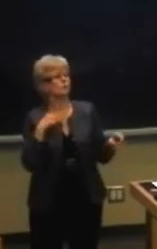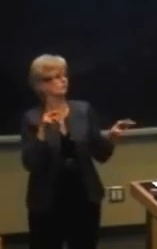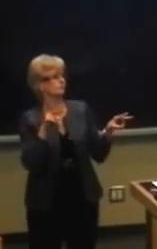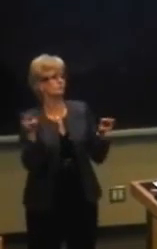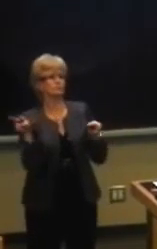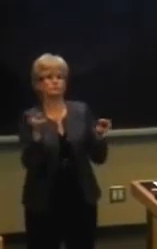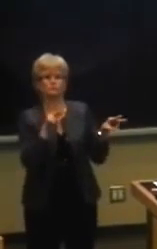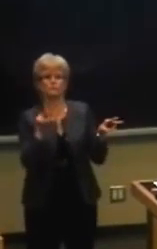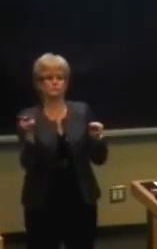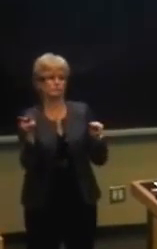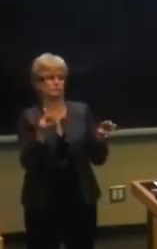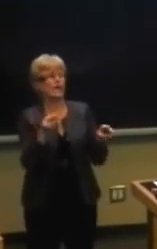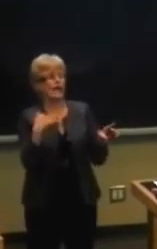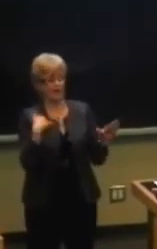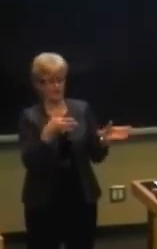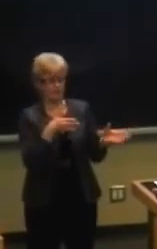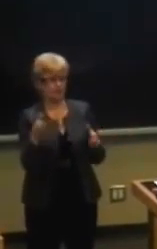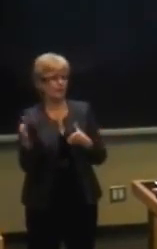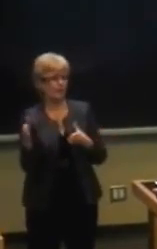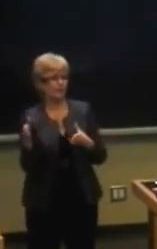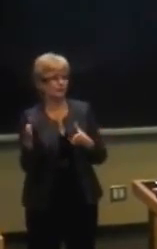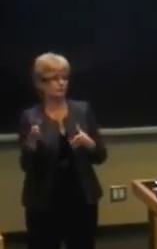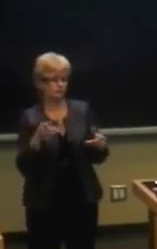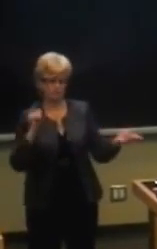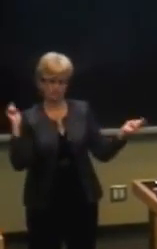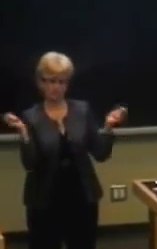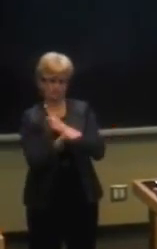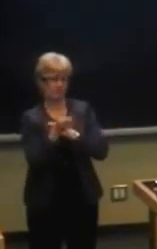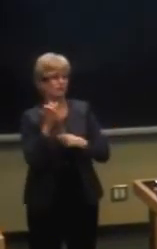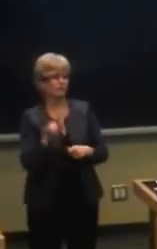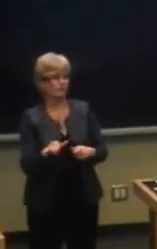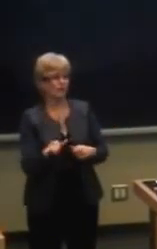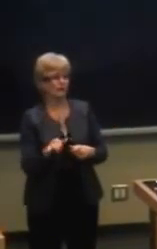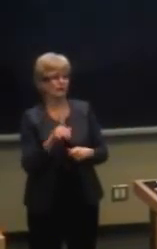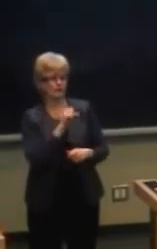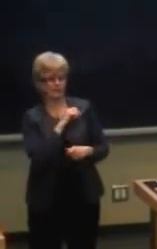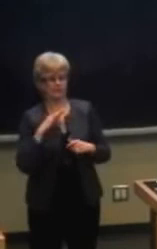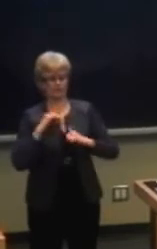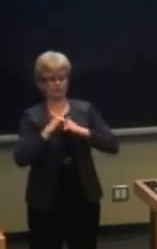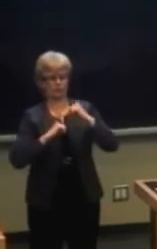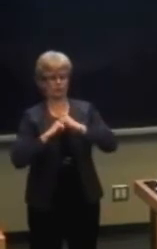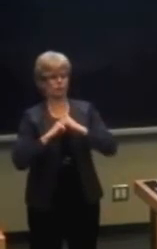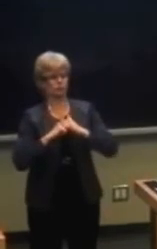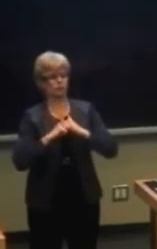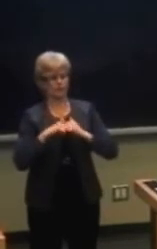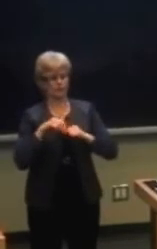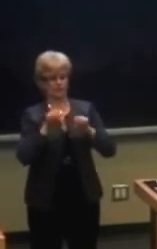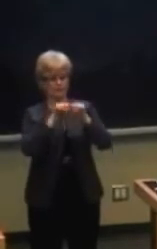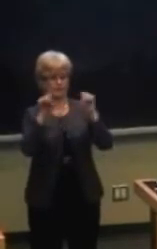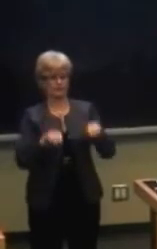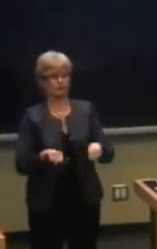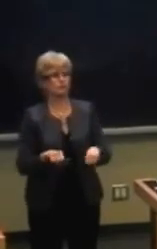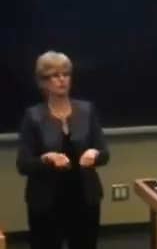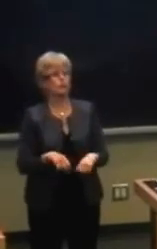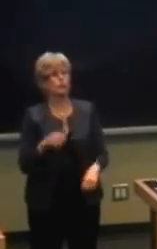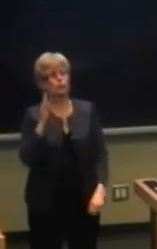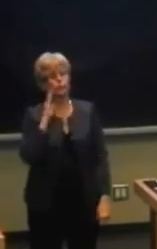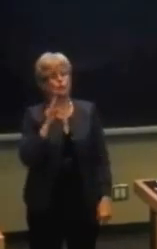time, but we have a plan to radically change actually the staffing structure on stations in a